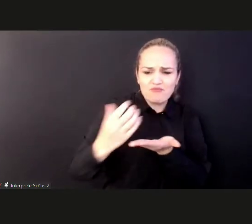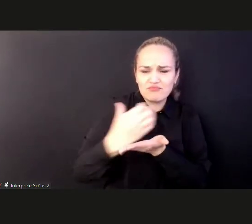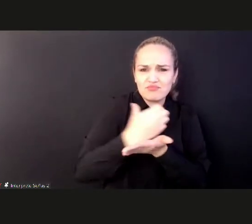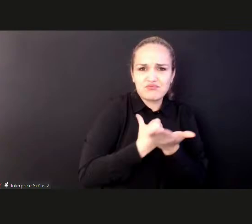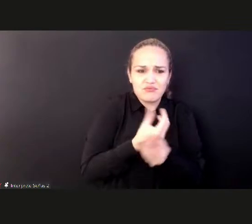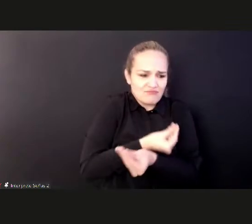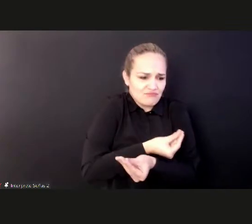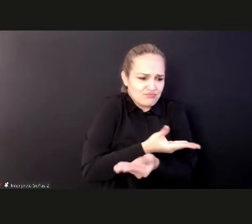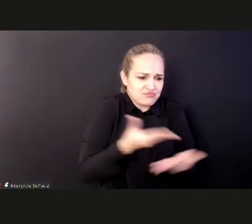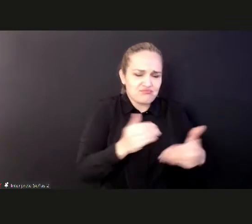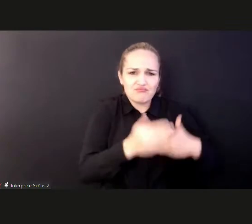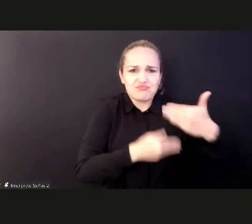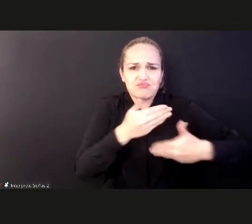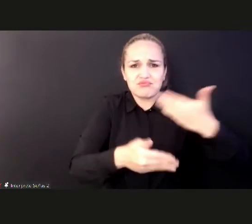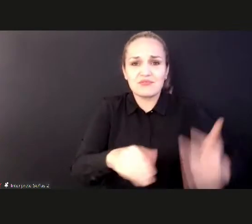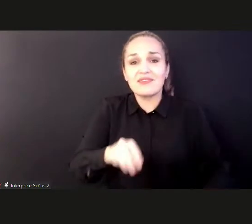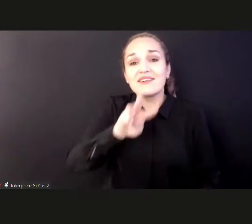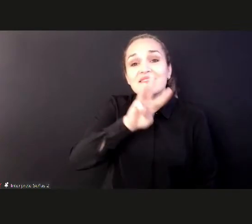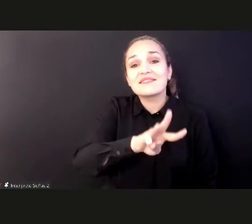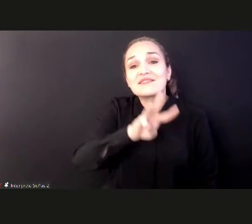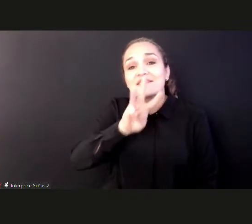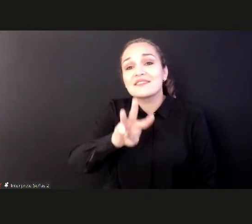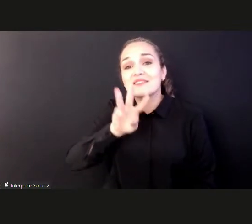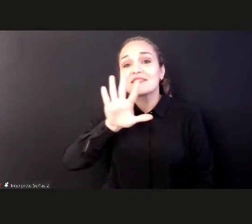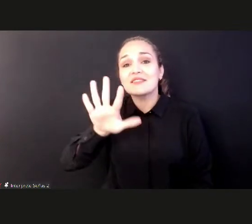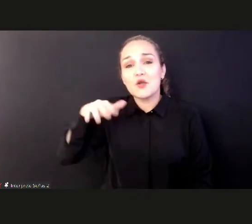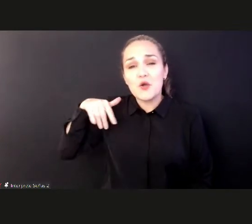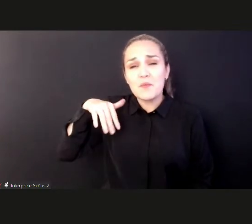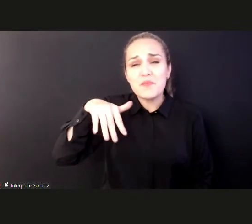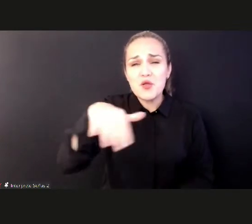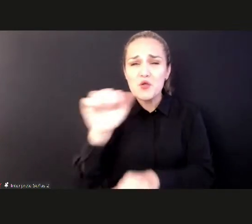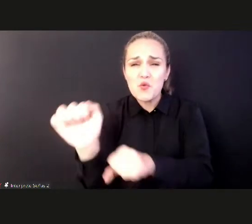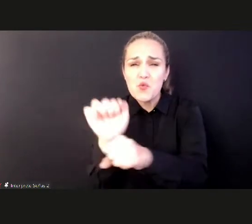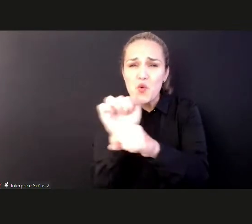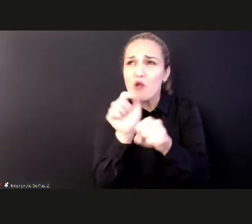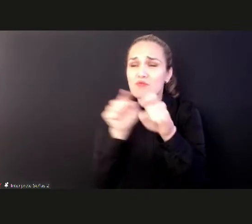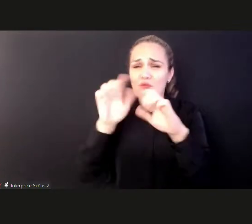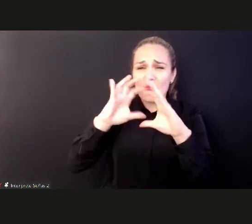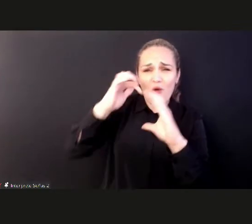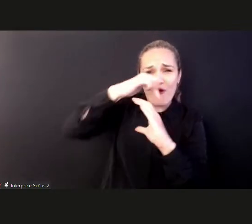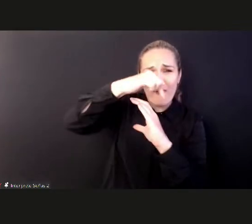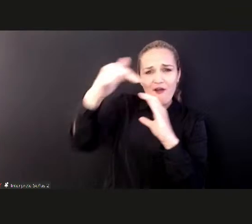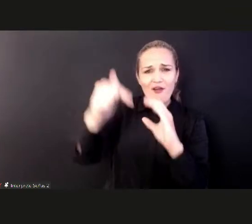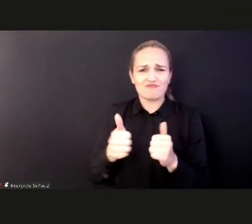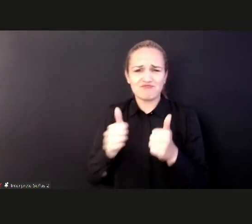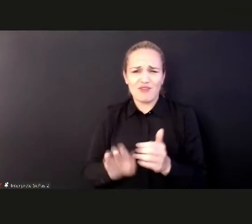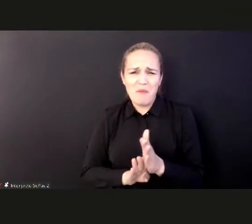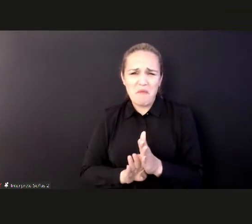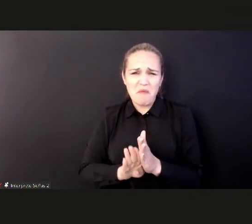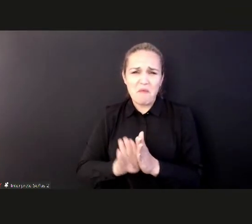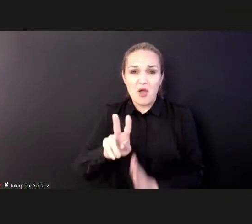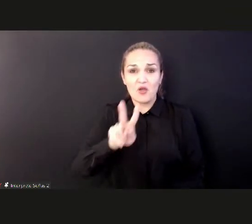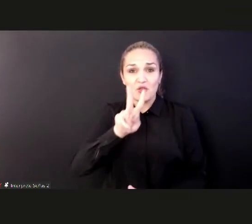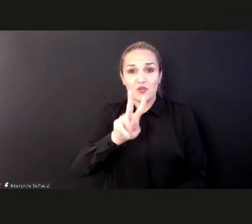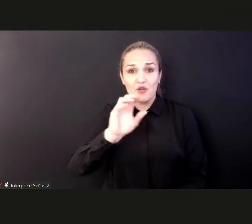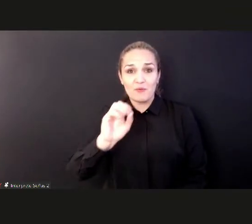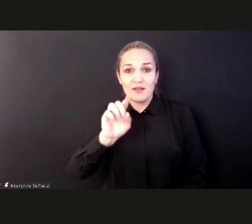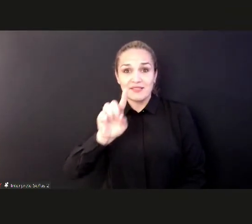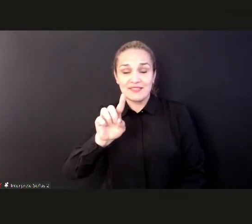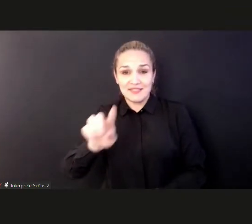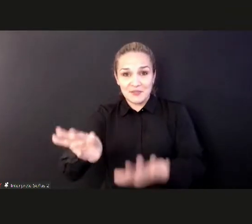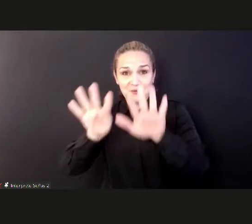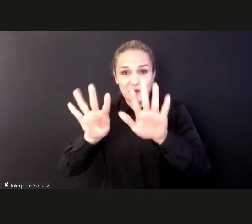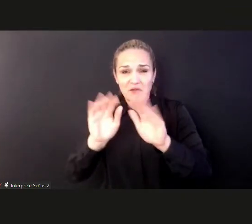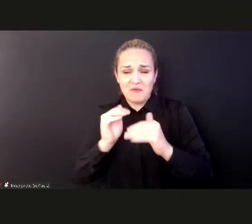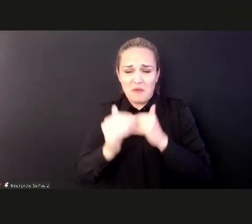all net new jobs across the world. As a result of the pandemic and the ongoing restrictions to international